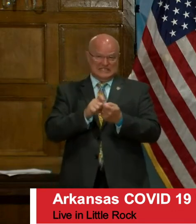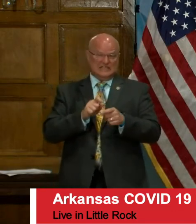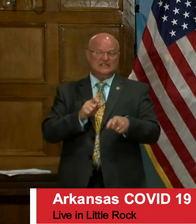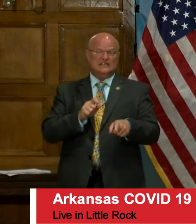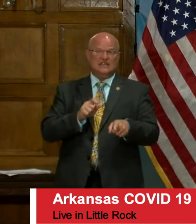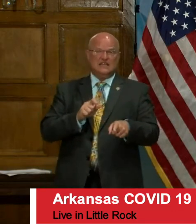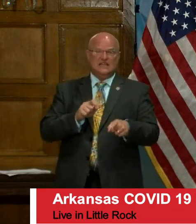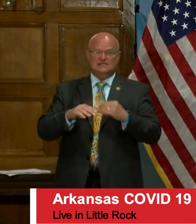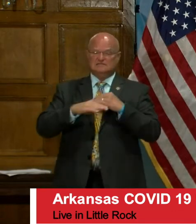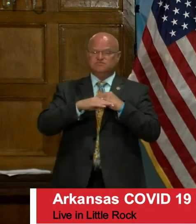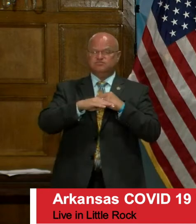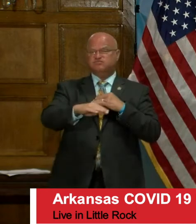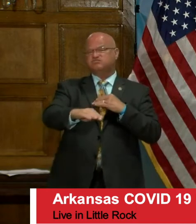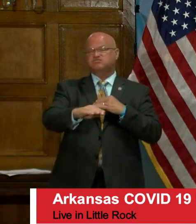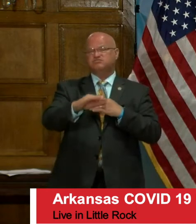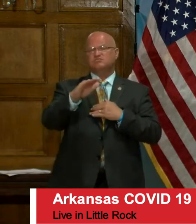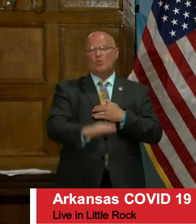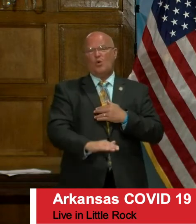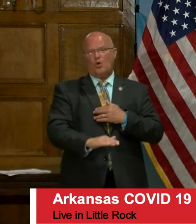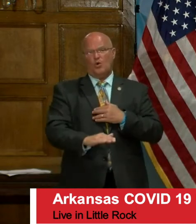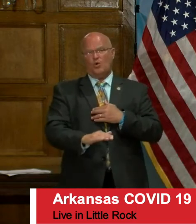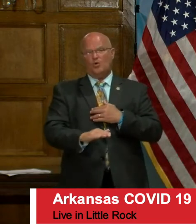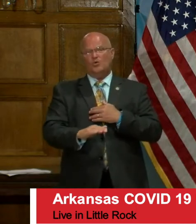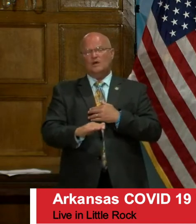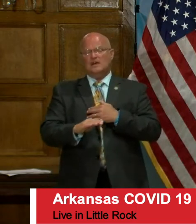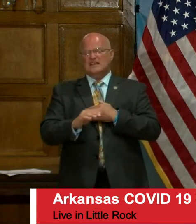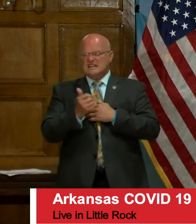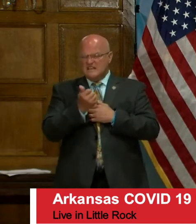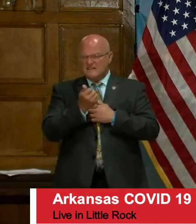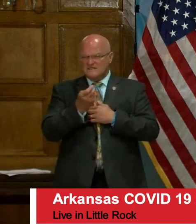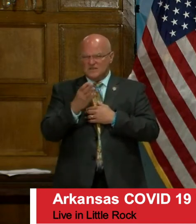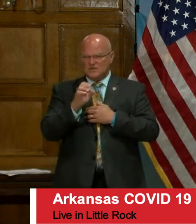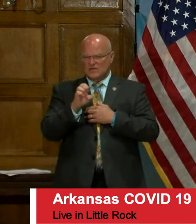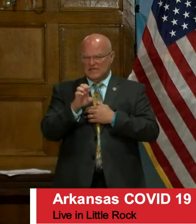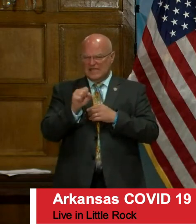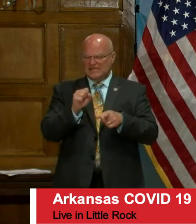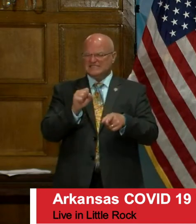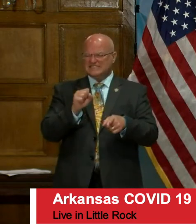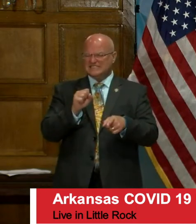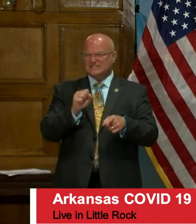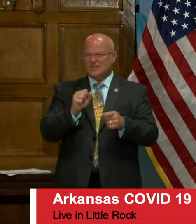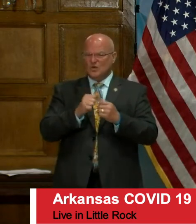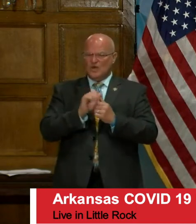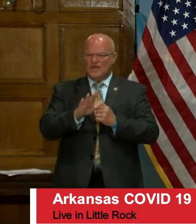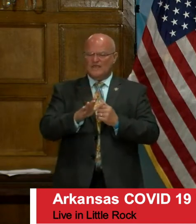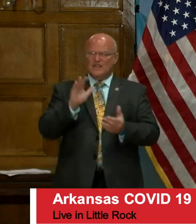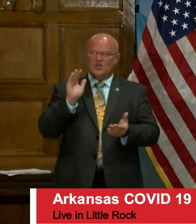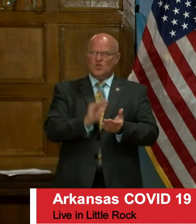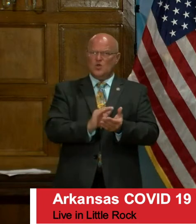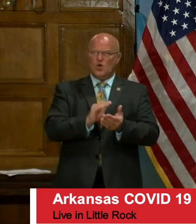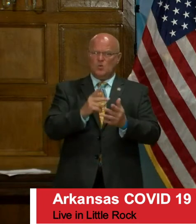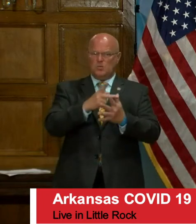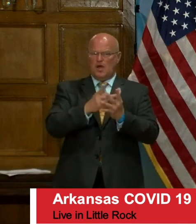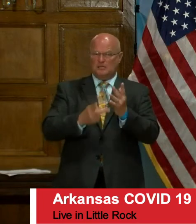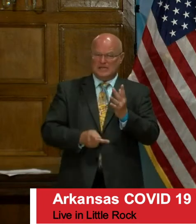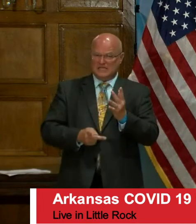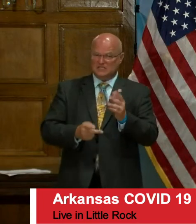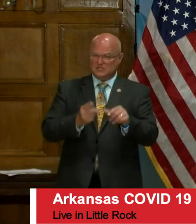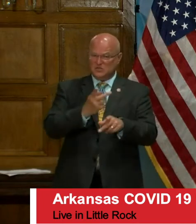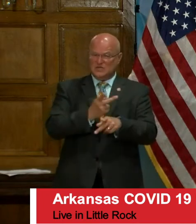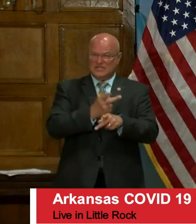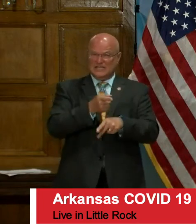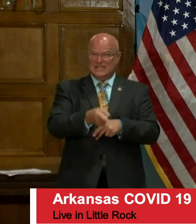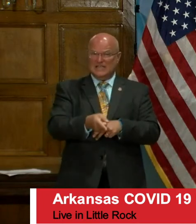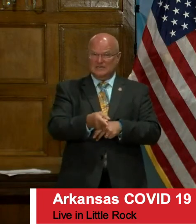particularly, it's flat, it's low, marginal number of cases. Do we, with their low density in population, do we